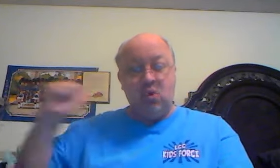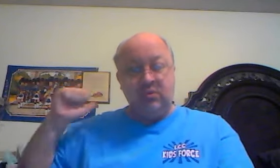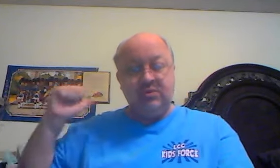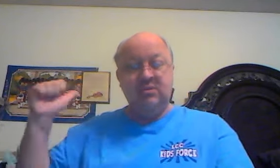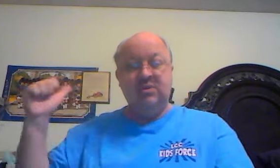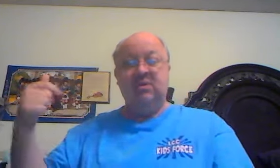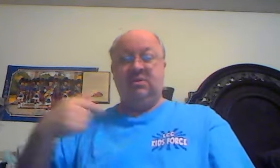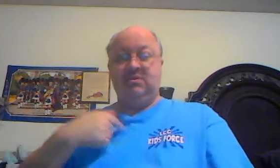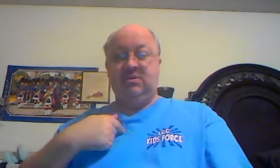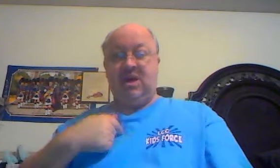Won't I.